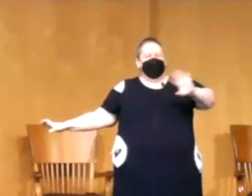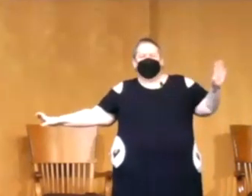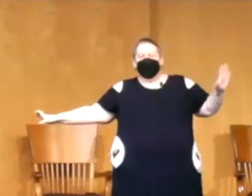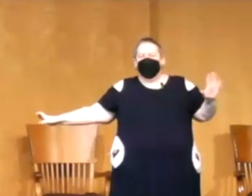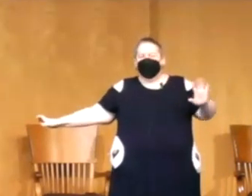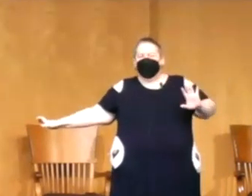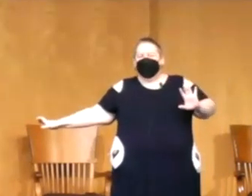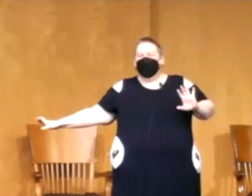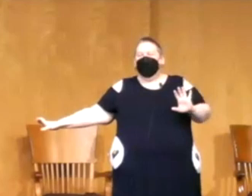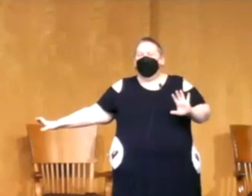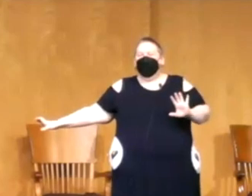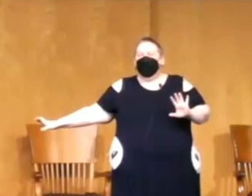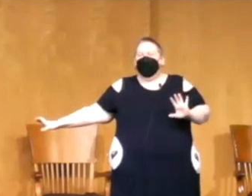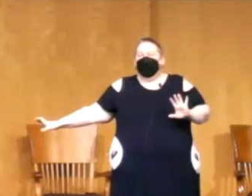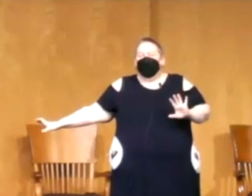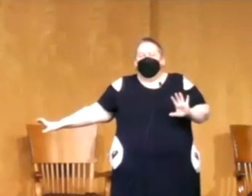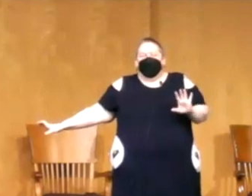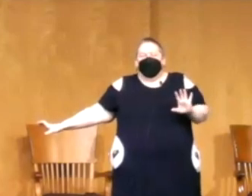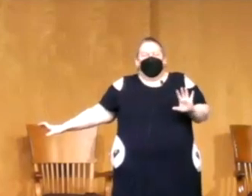just me, I'm sure, no one else.